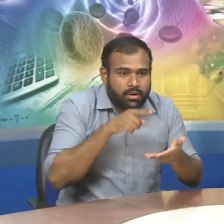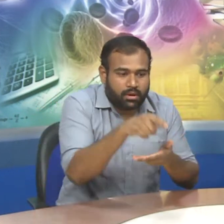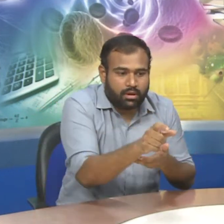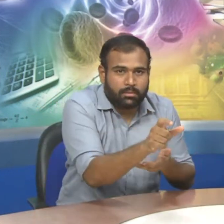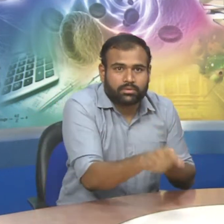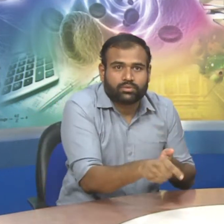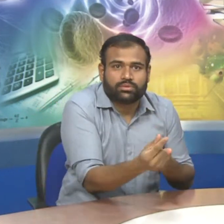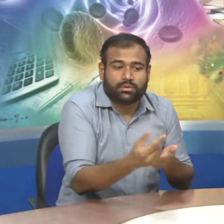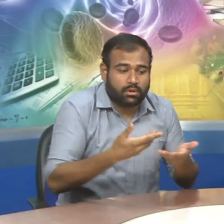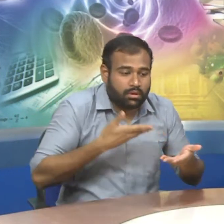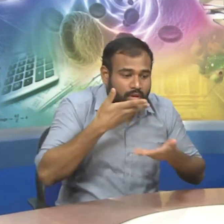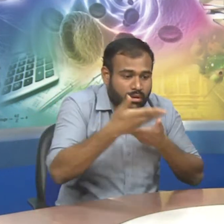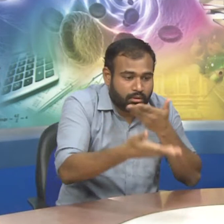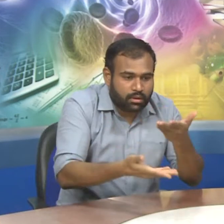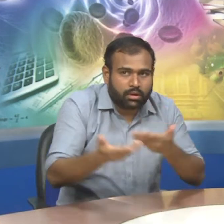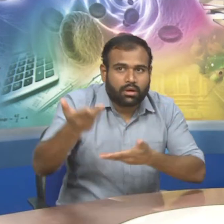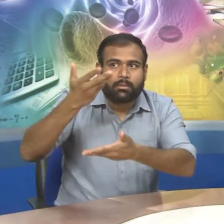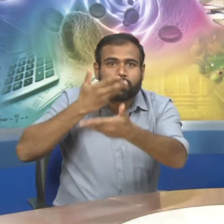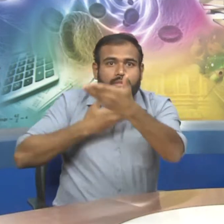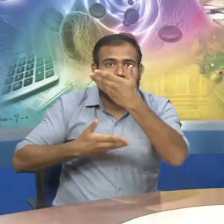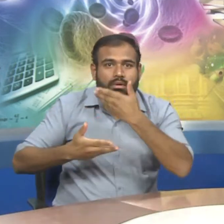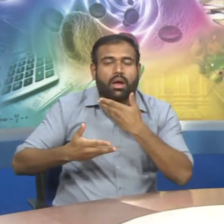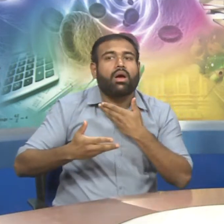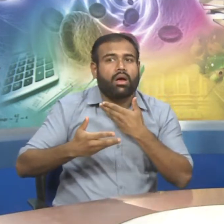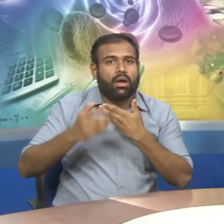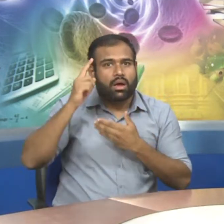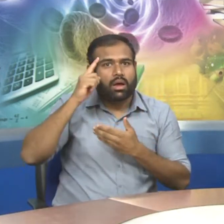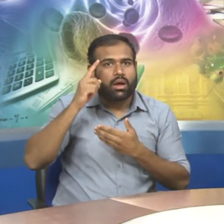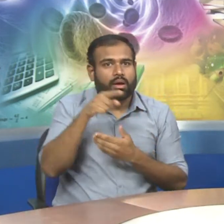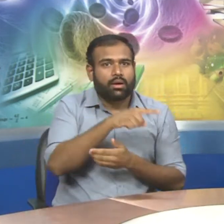in both the signs. So it will have different meaning.